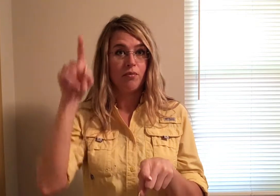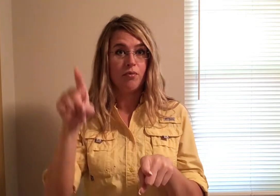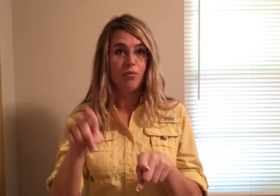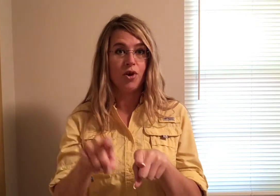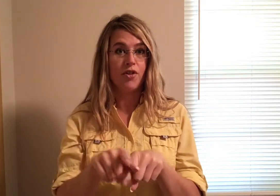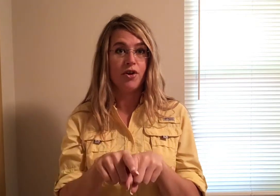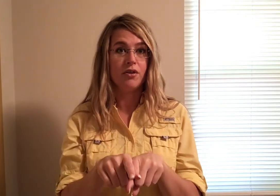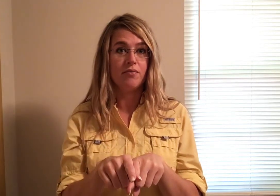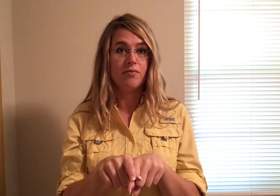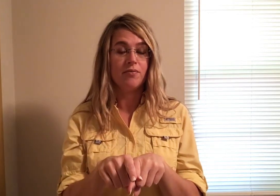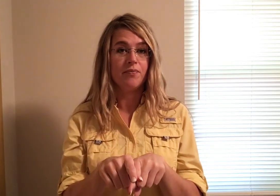Brother.